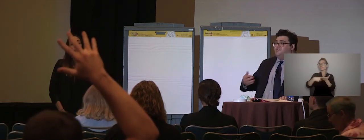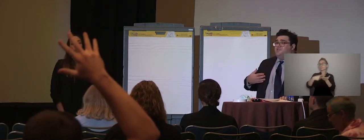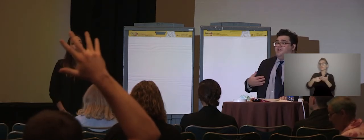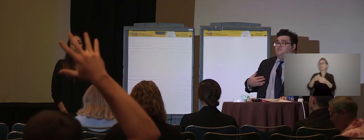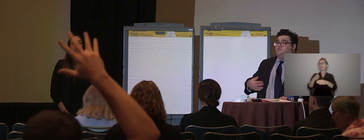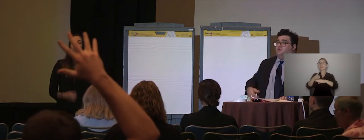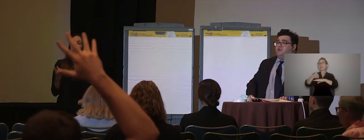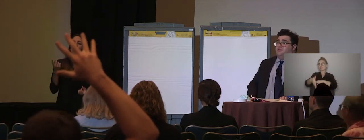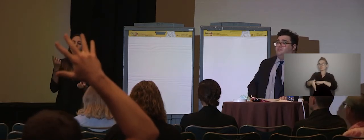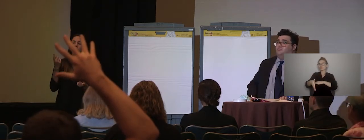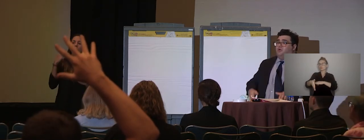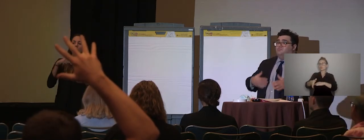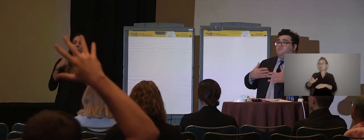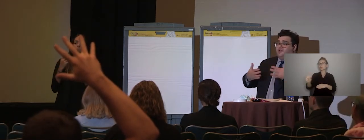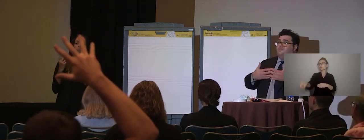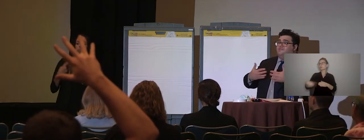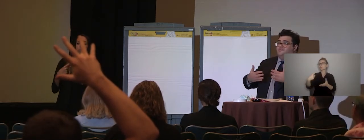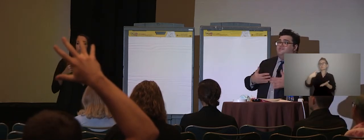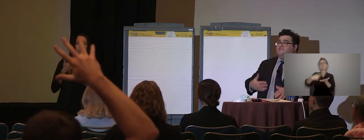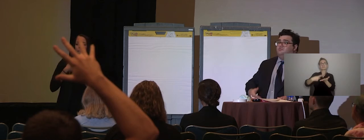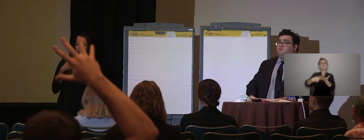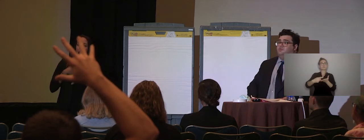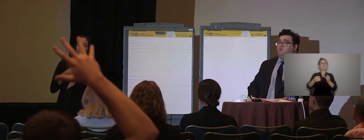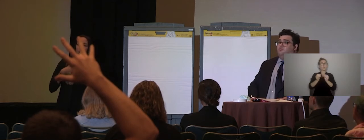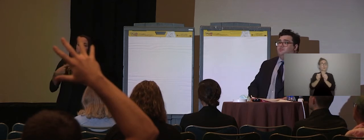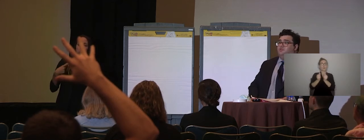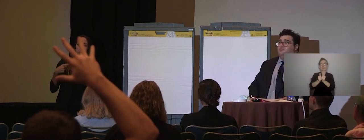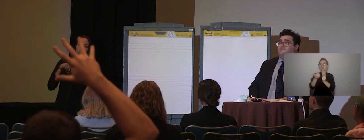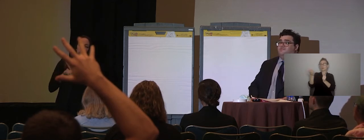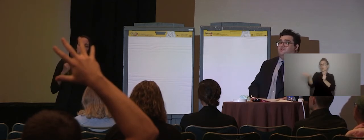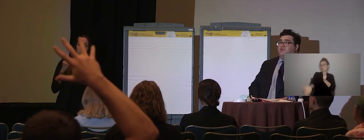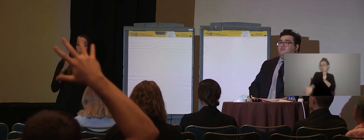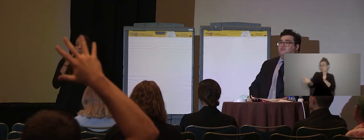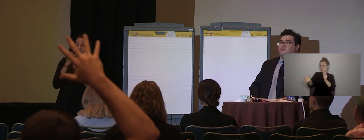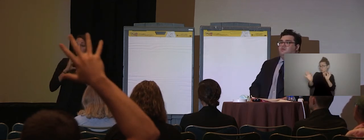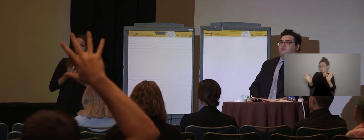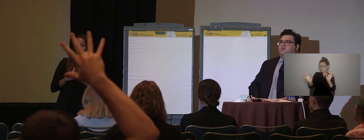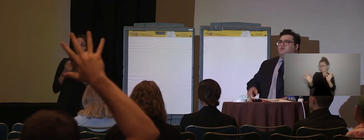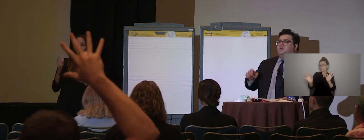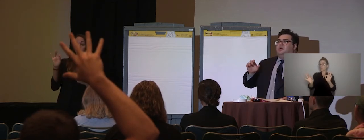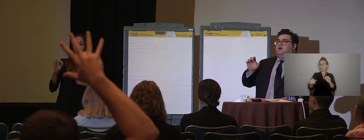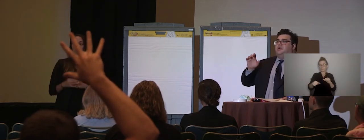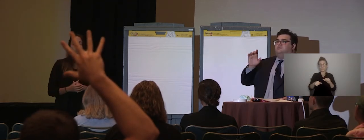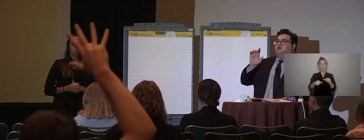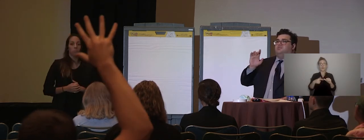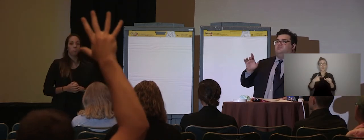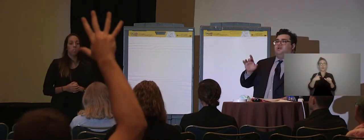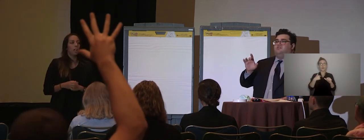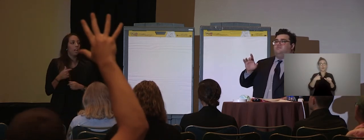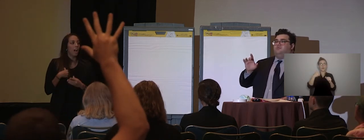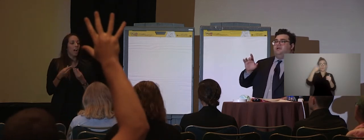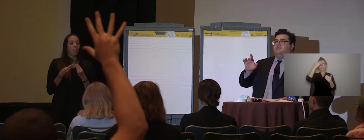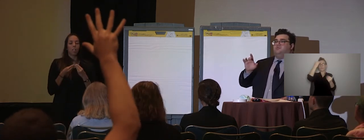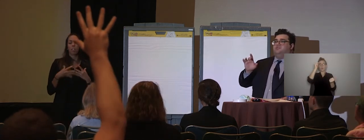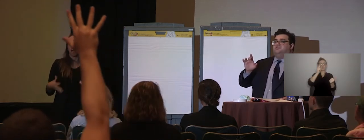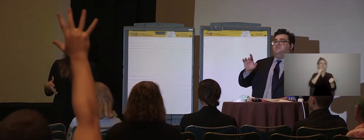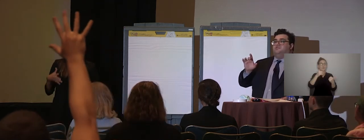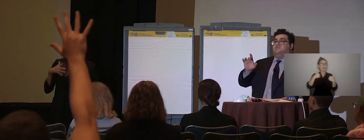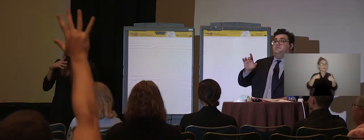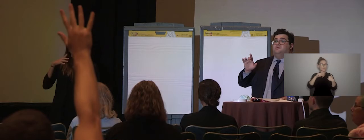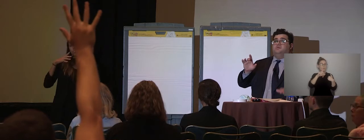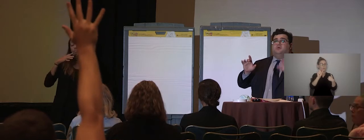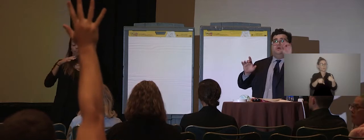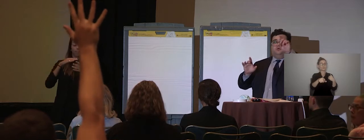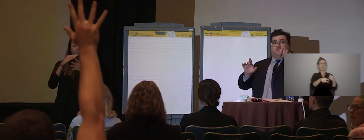Come talk to me afterward and I'll just kind of discuss it a little bit more with you, if that's okay. I lost track of who had